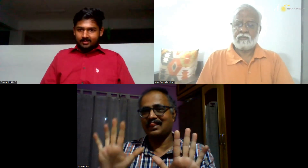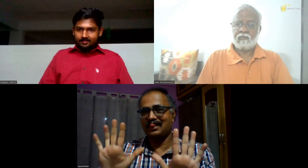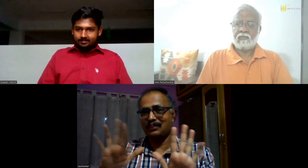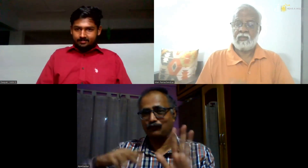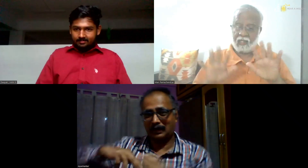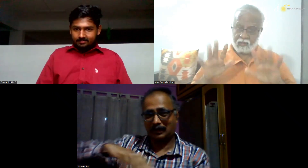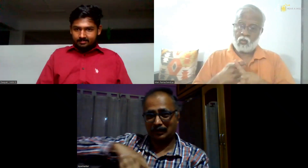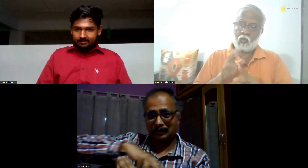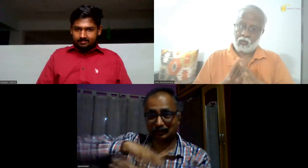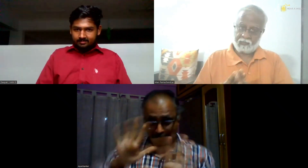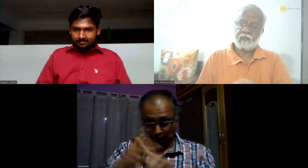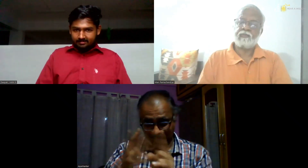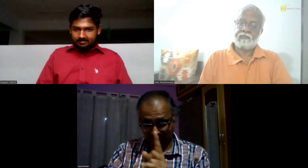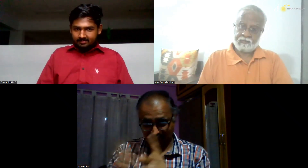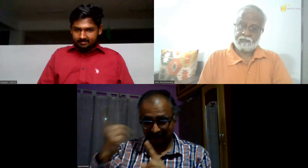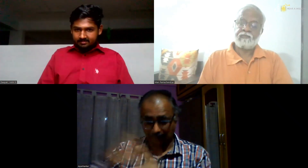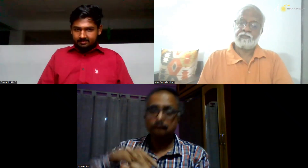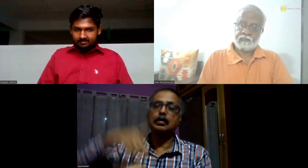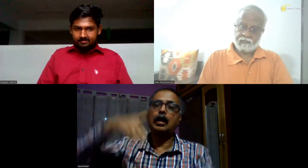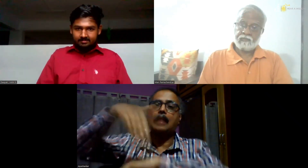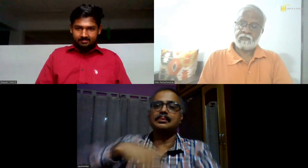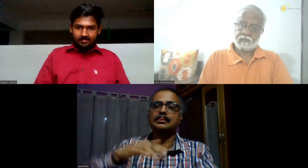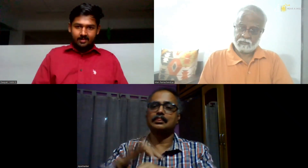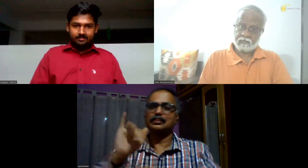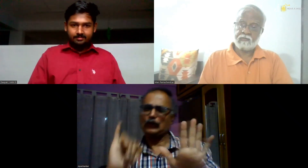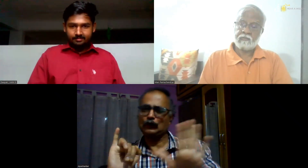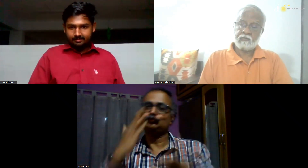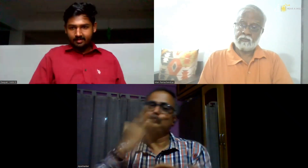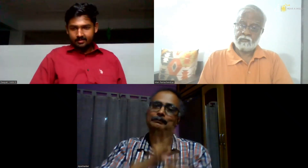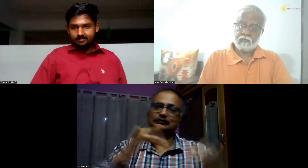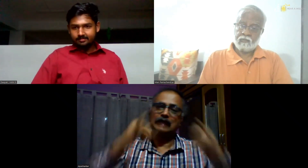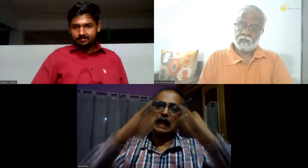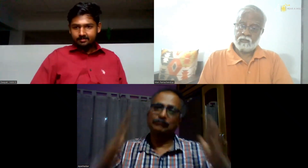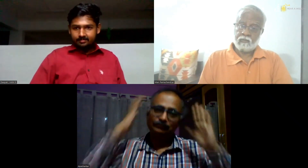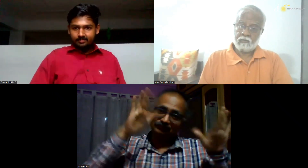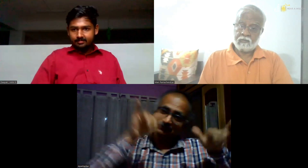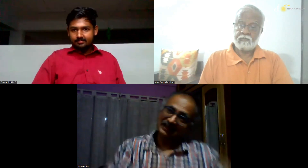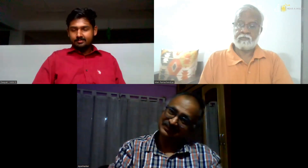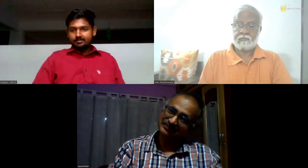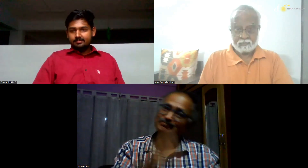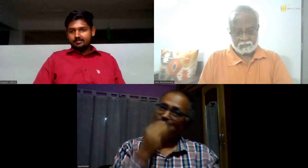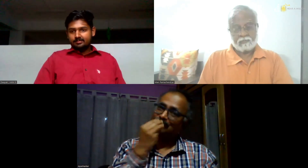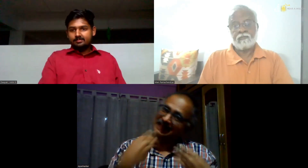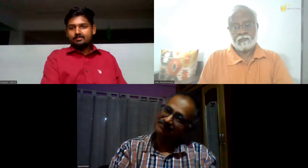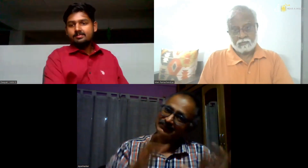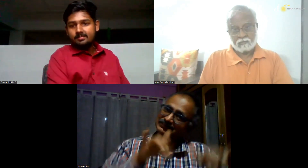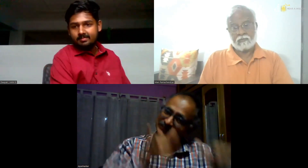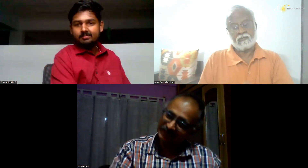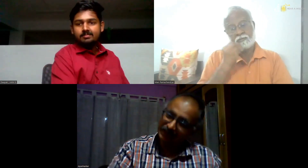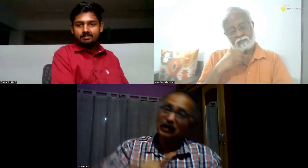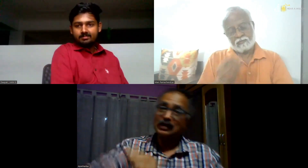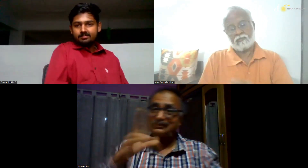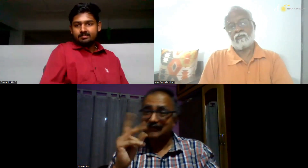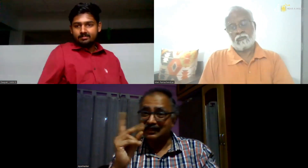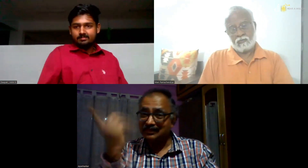days? So that was, for first day we walked for 10 kilometer. So we have a camp over there